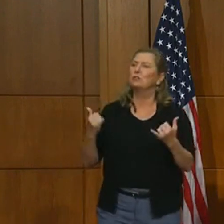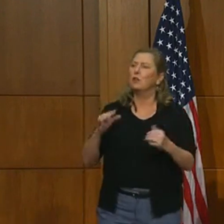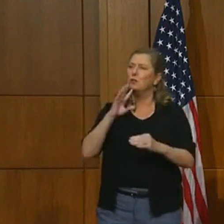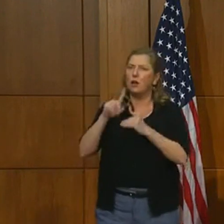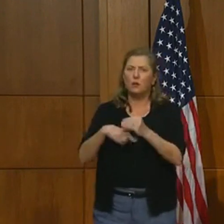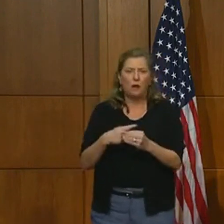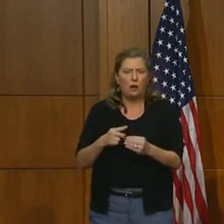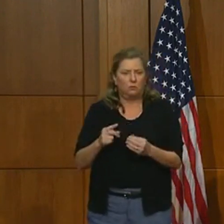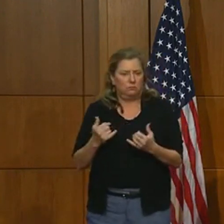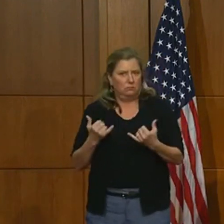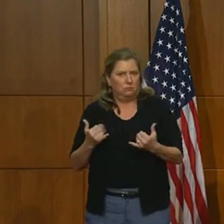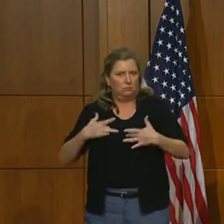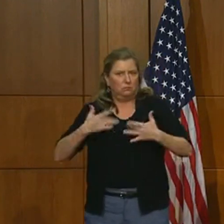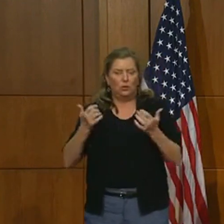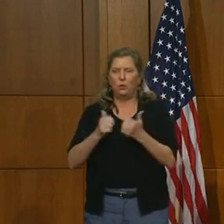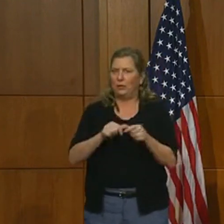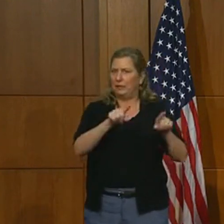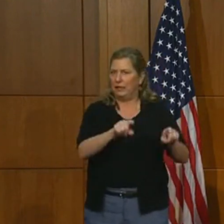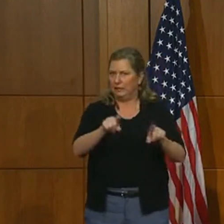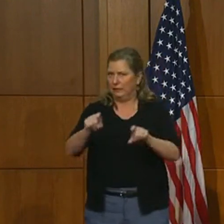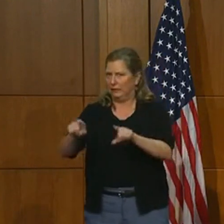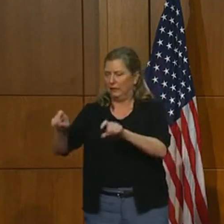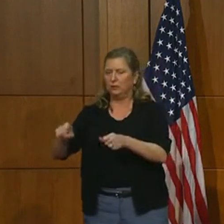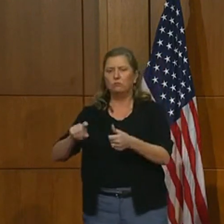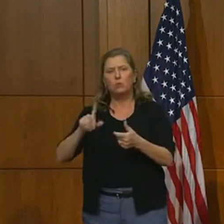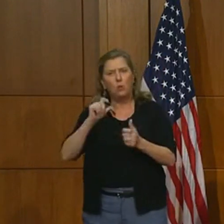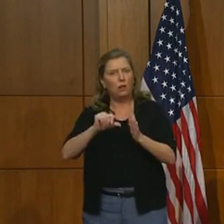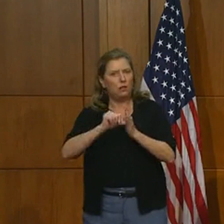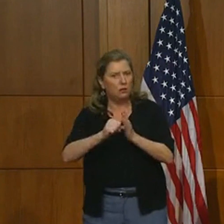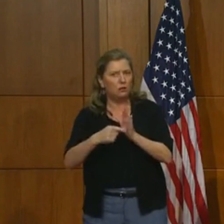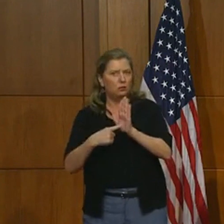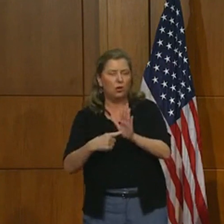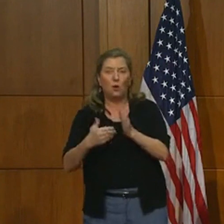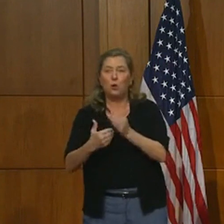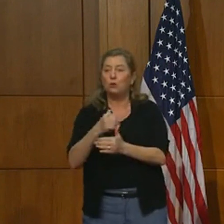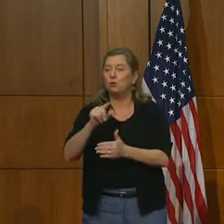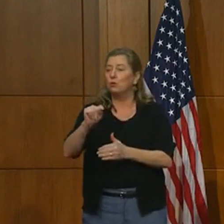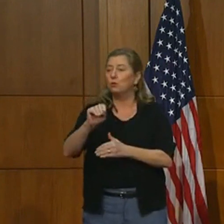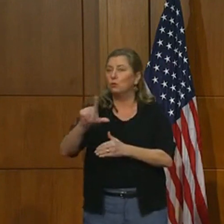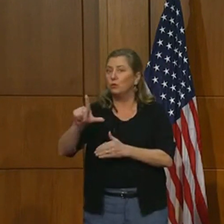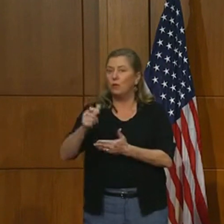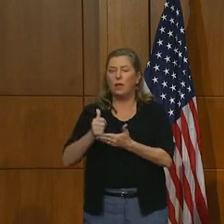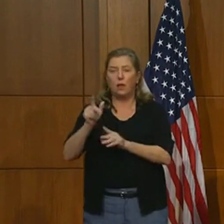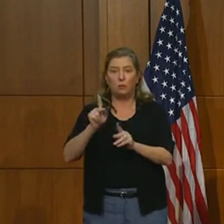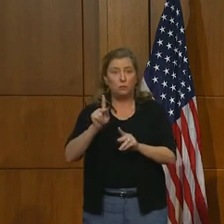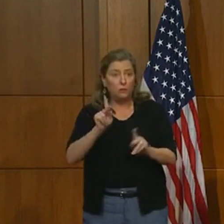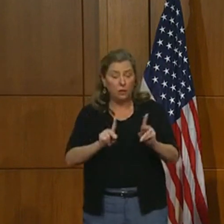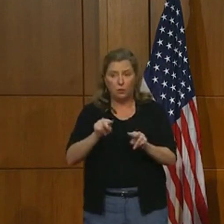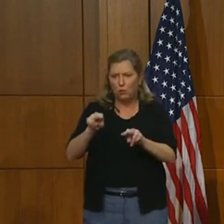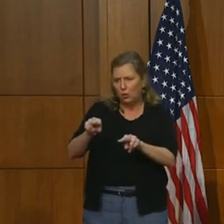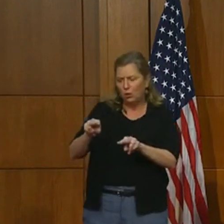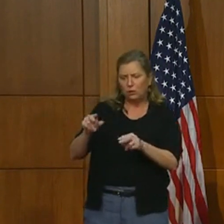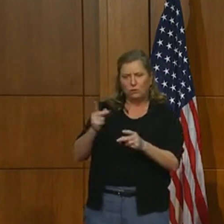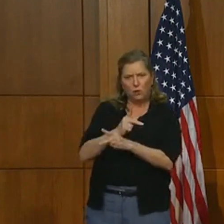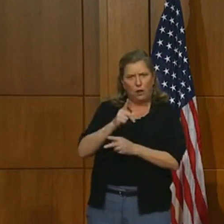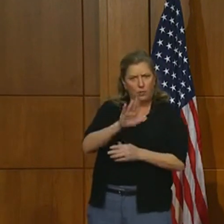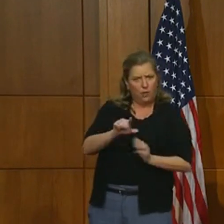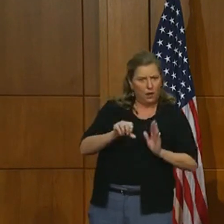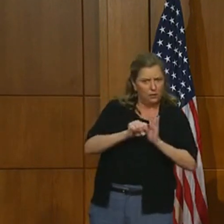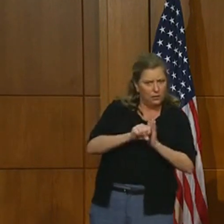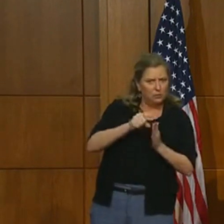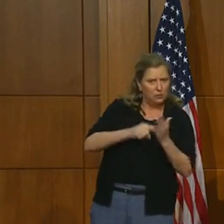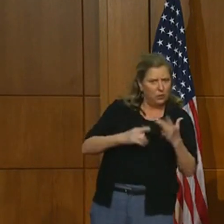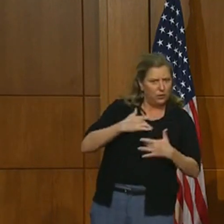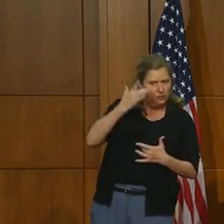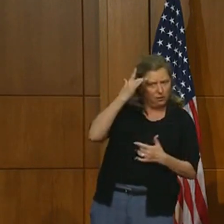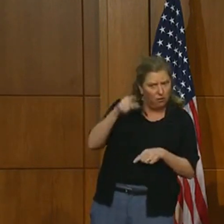where we are on our testing and highlight a new tool that will help people assess their symptoms and find a